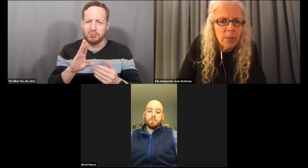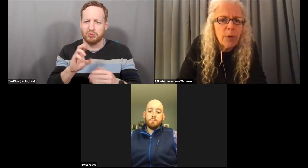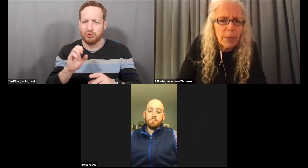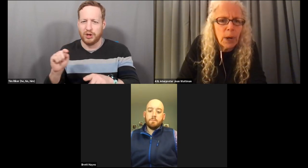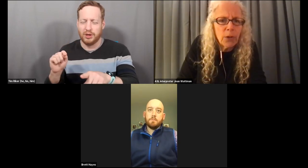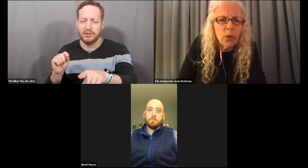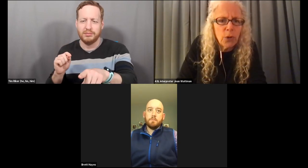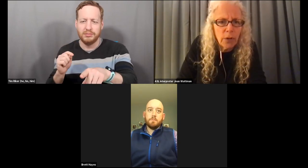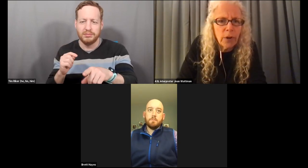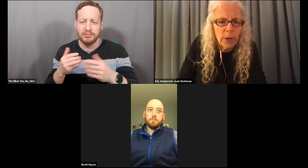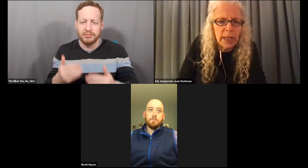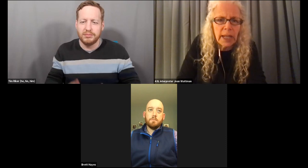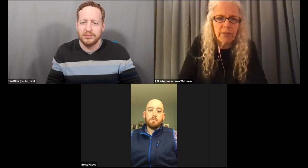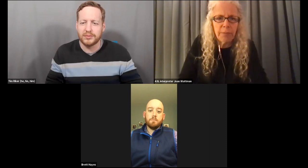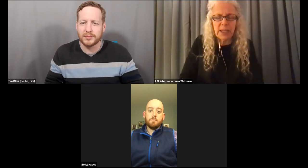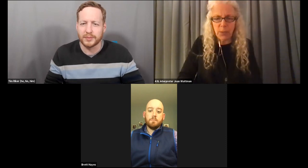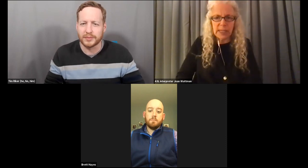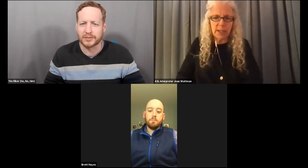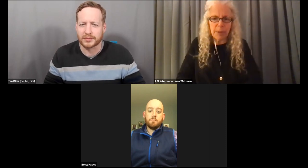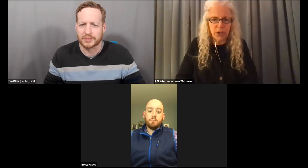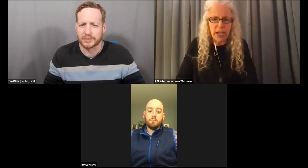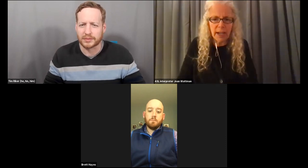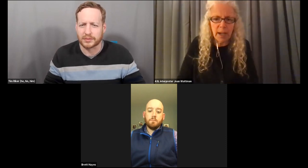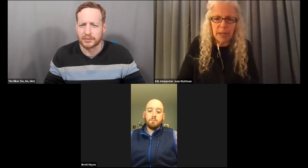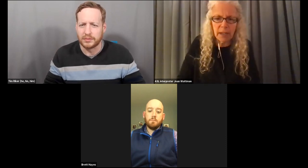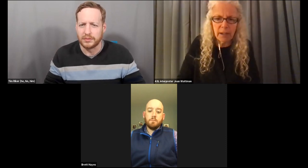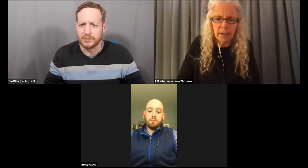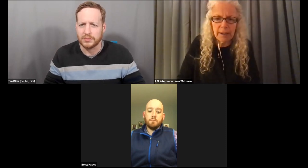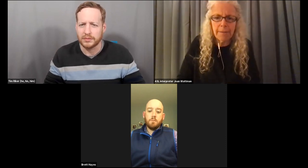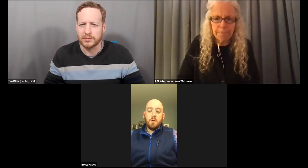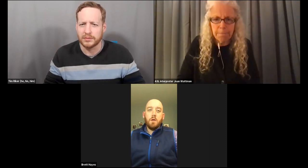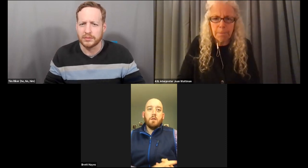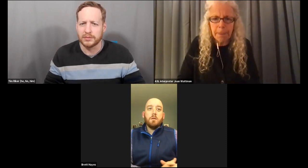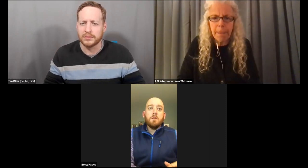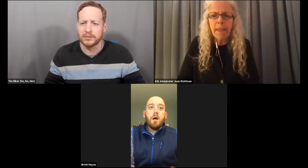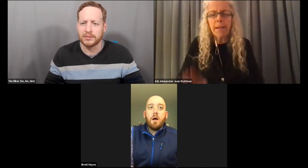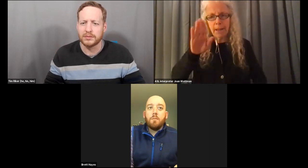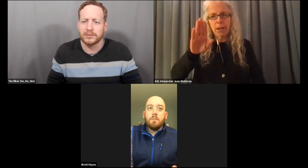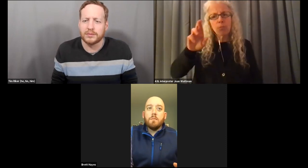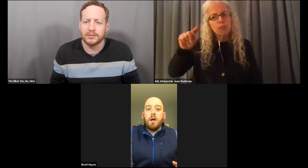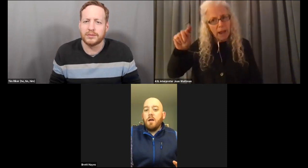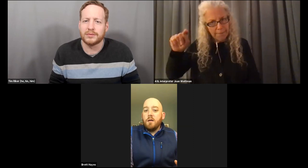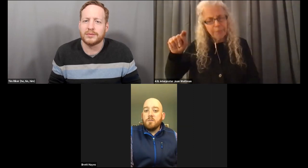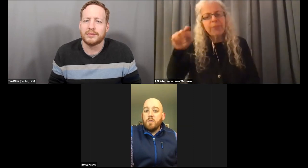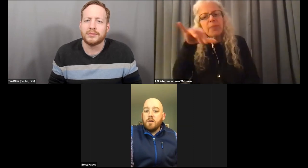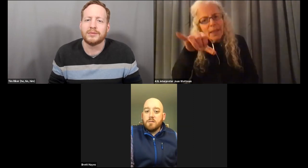Brett, why don't you go forward? And then if Betsy wants to speak, she can come on. Yeah, I actually wanted to